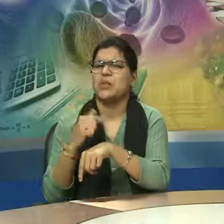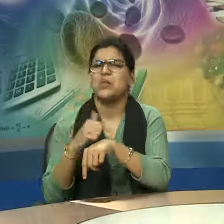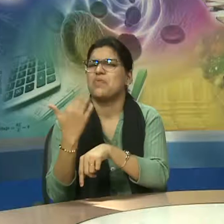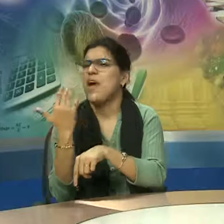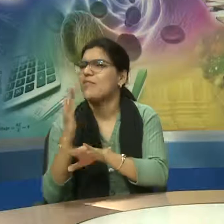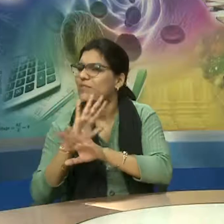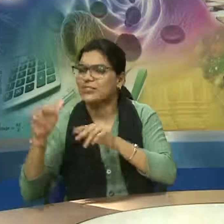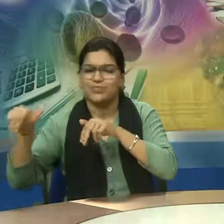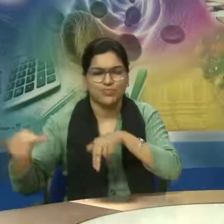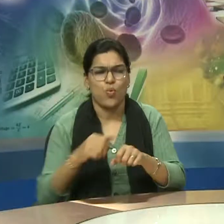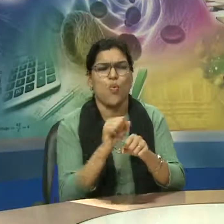handshake.